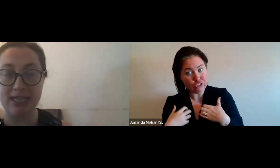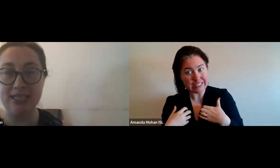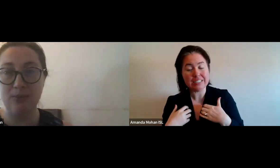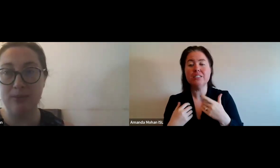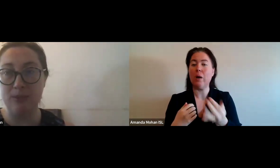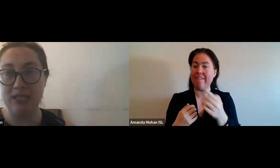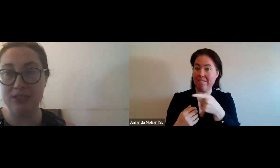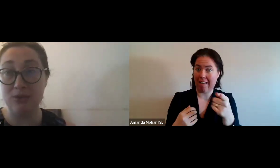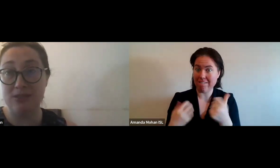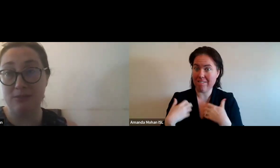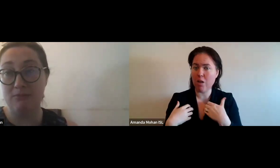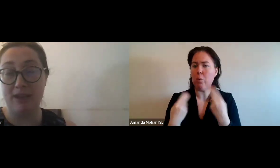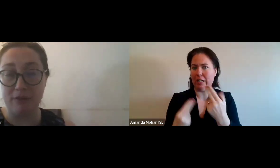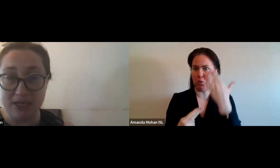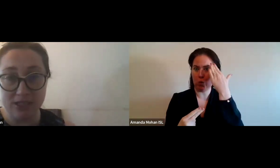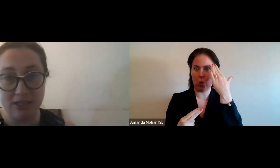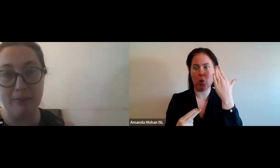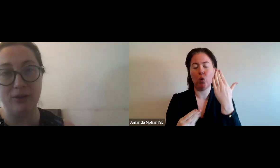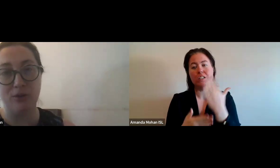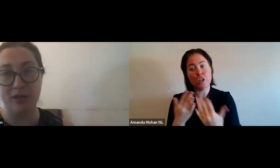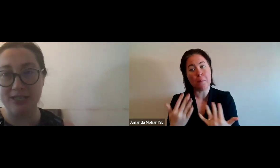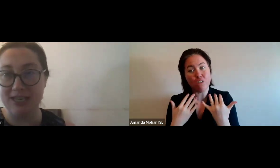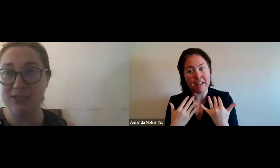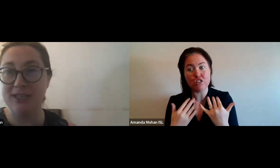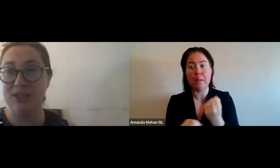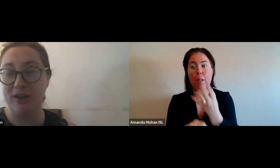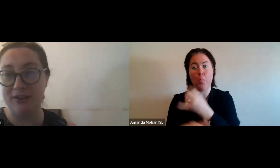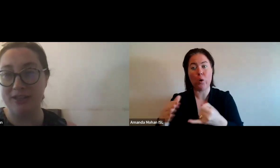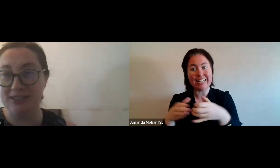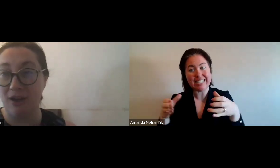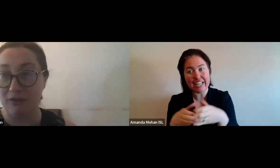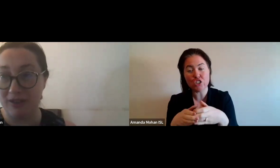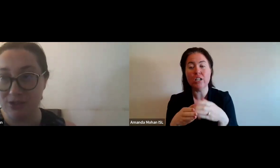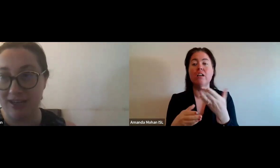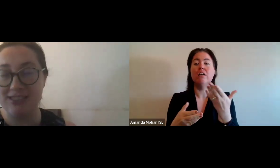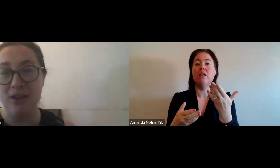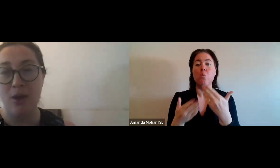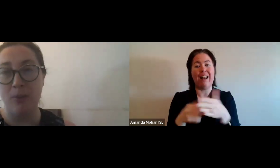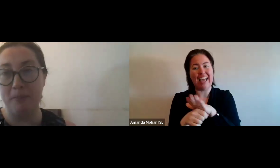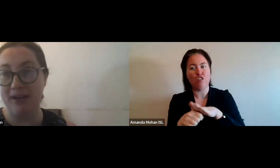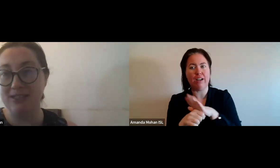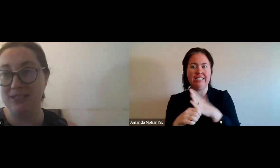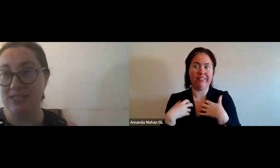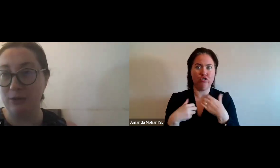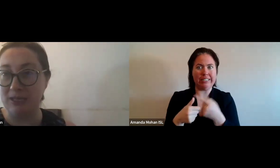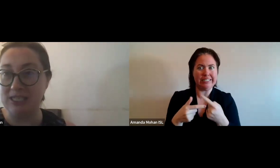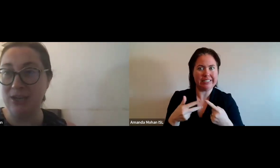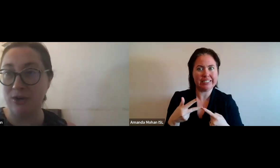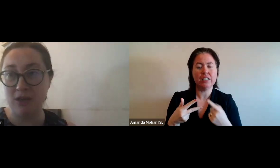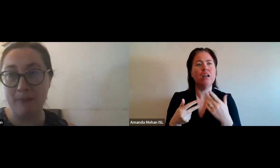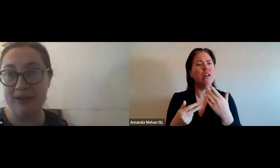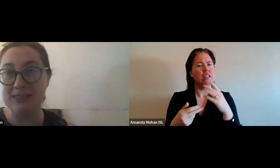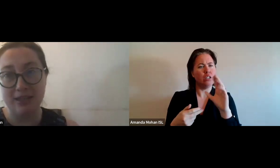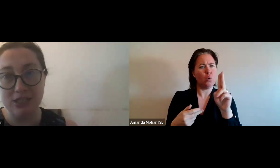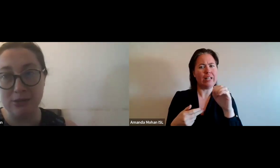interested in attending, we will need to know some information about your organisation, your areas of interest, what parts of the